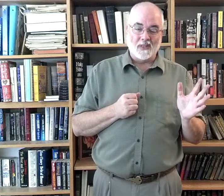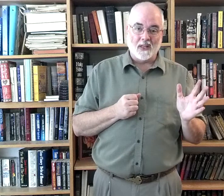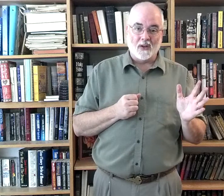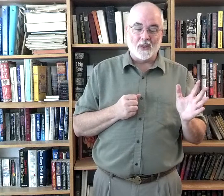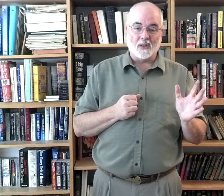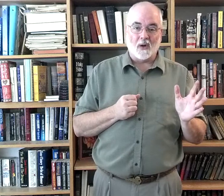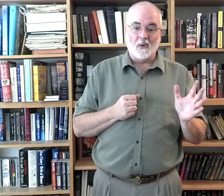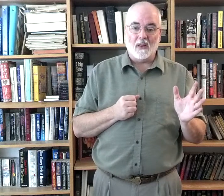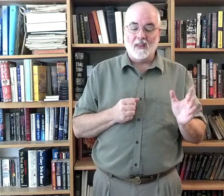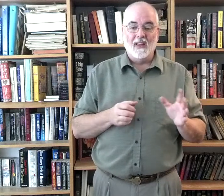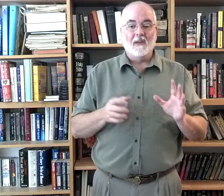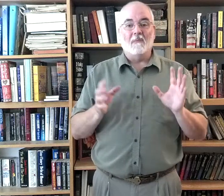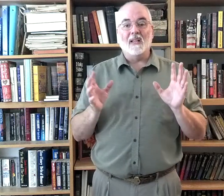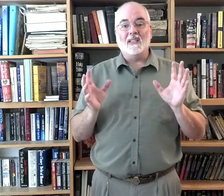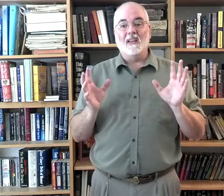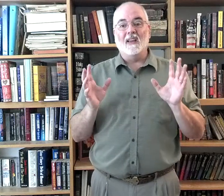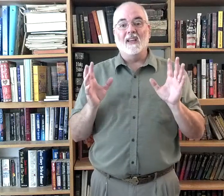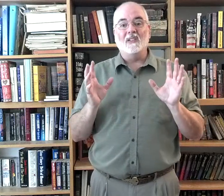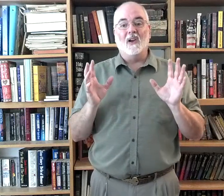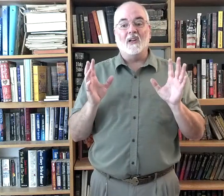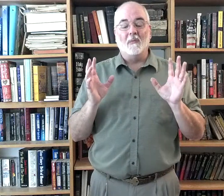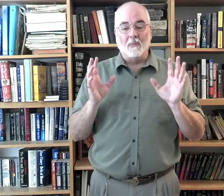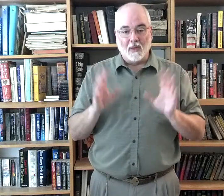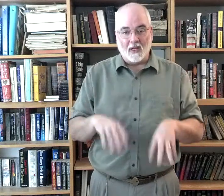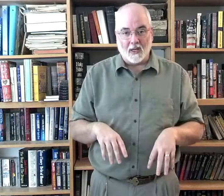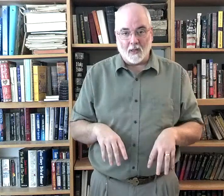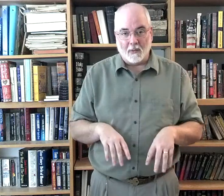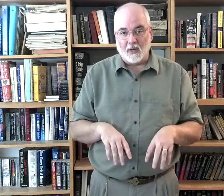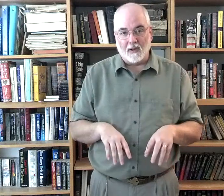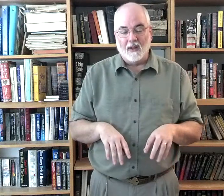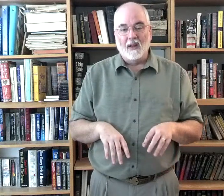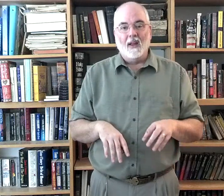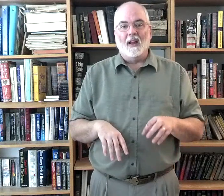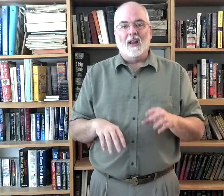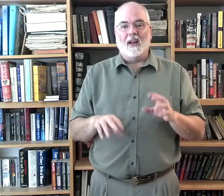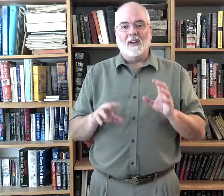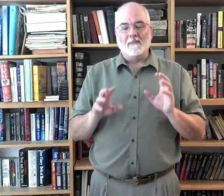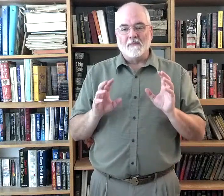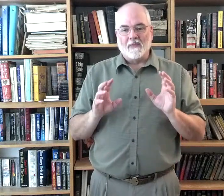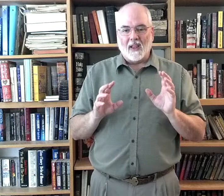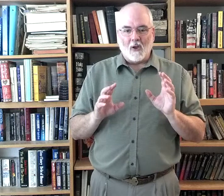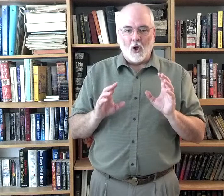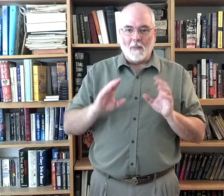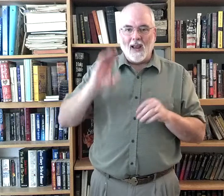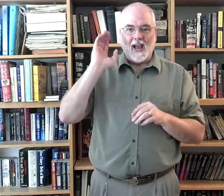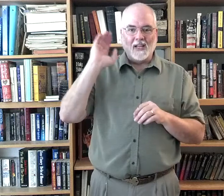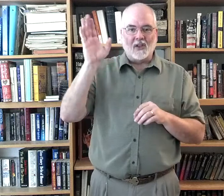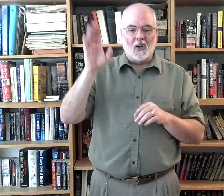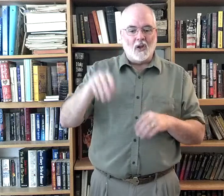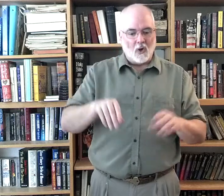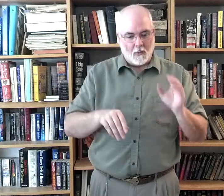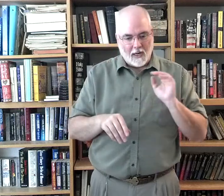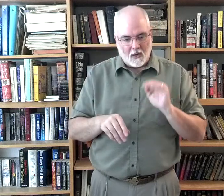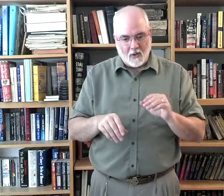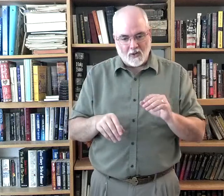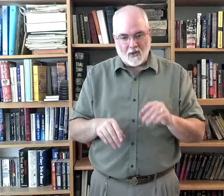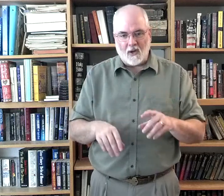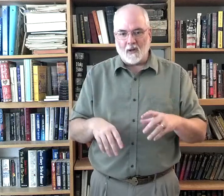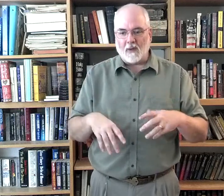singer to start with, my singing has gone completely to kaput. All of my highs are gone, all my lows are gone, my